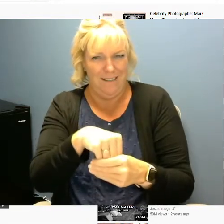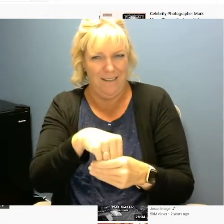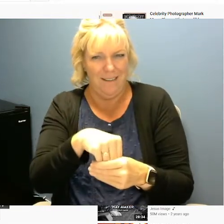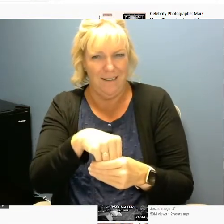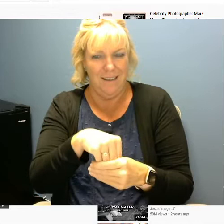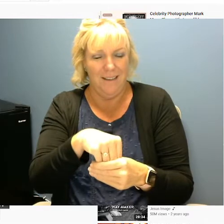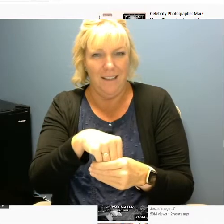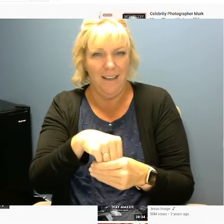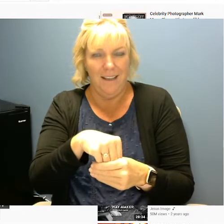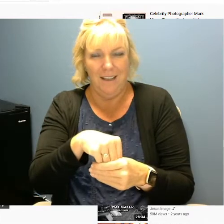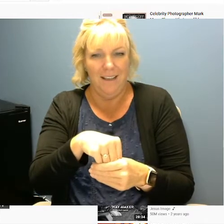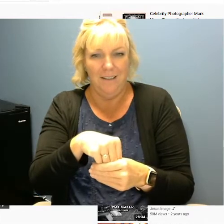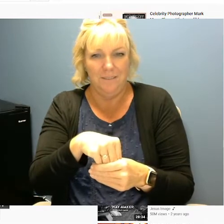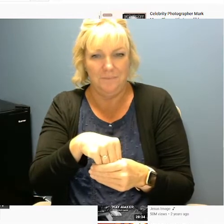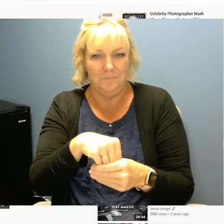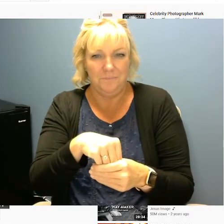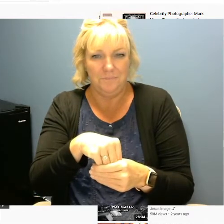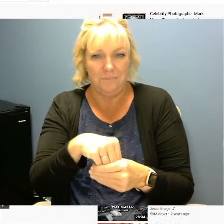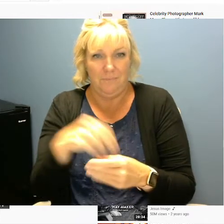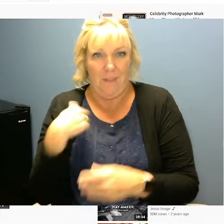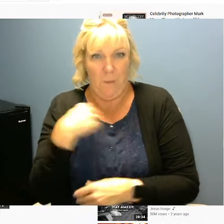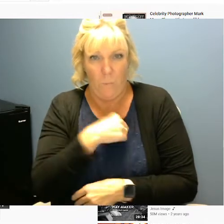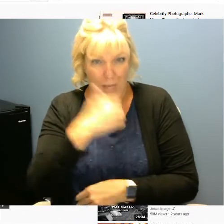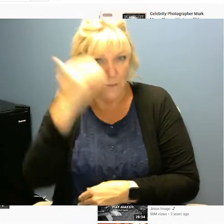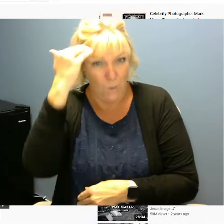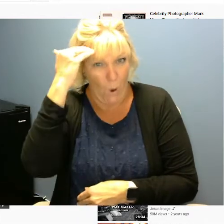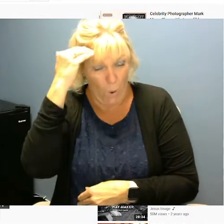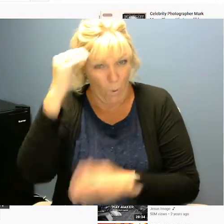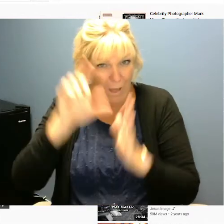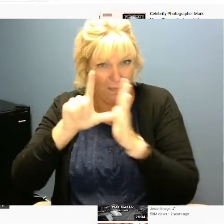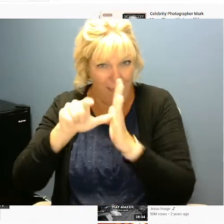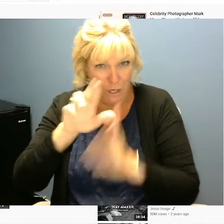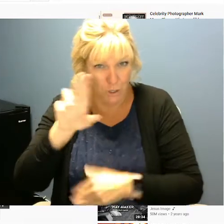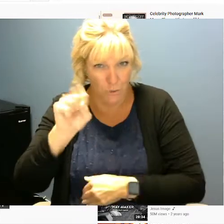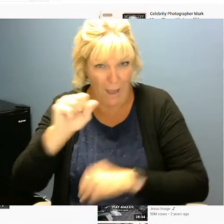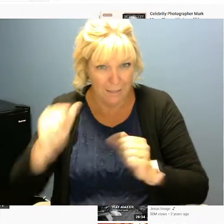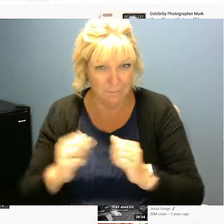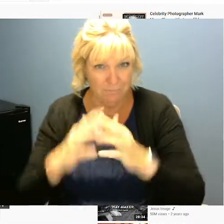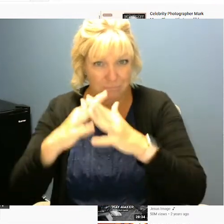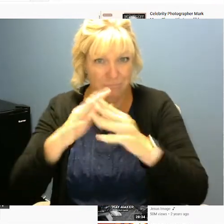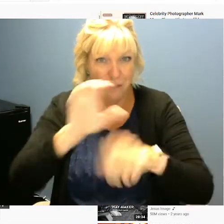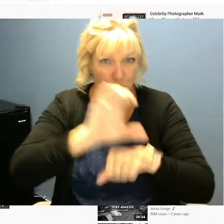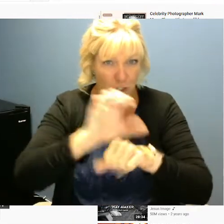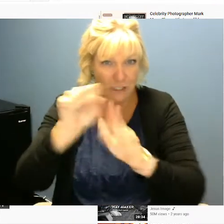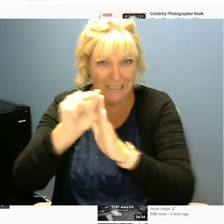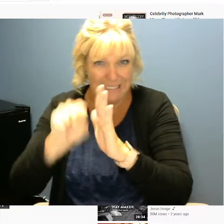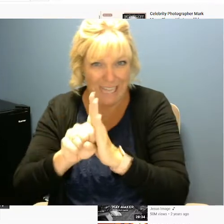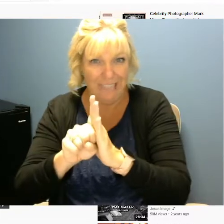and as we know later, we will separate